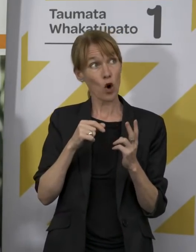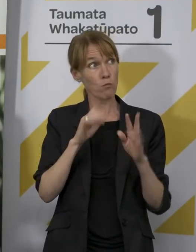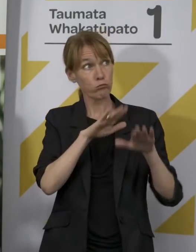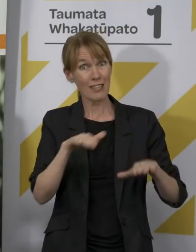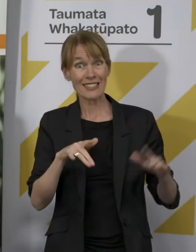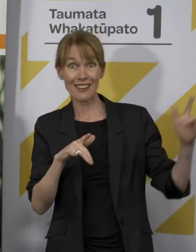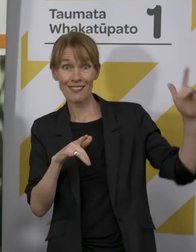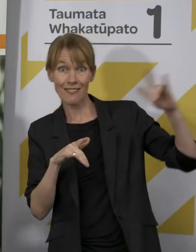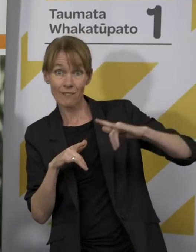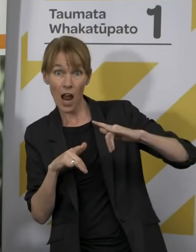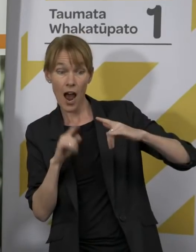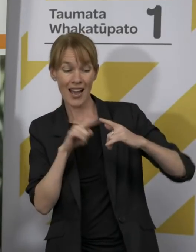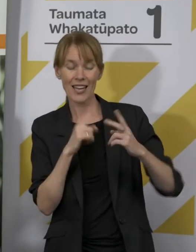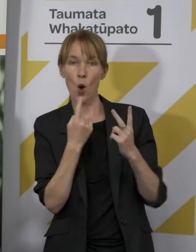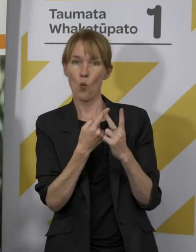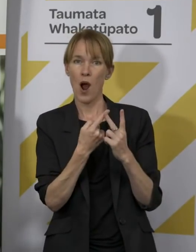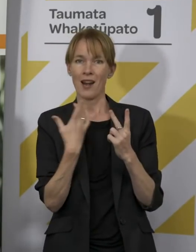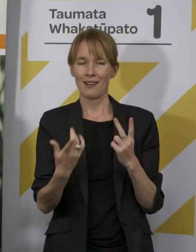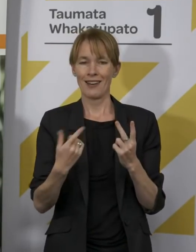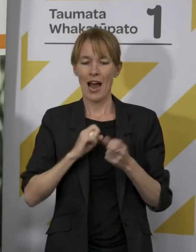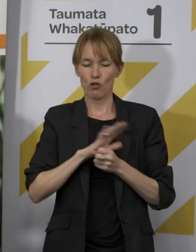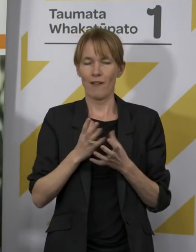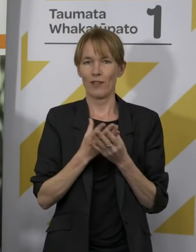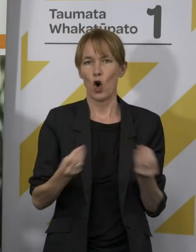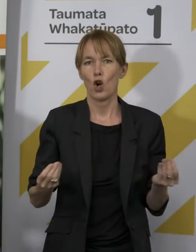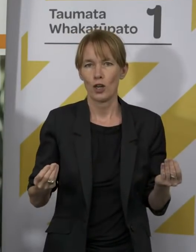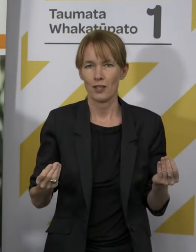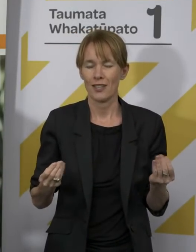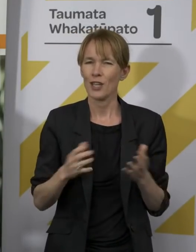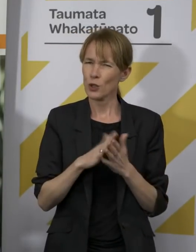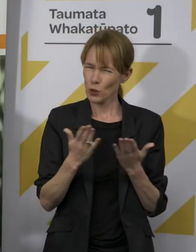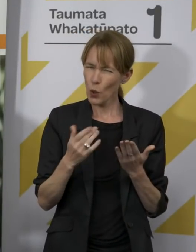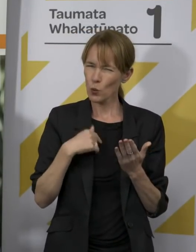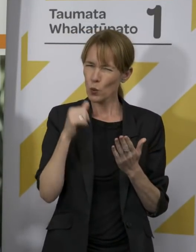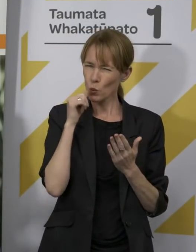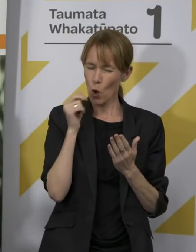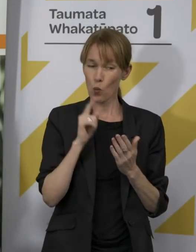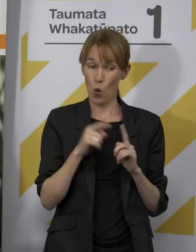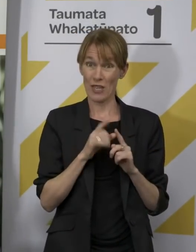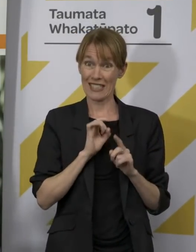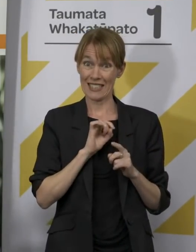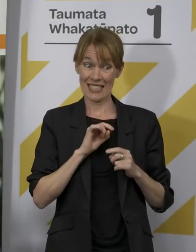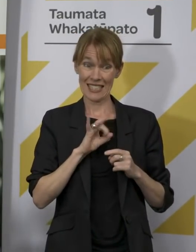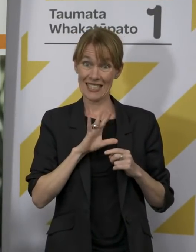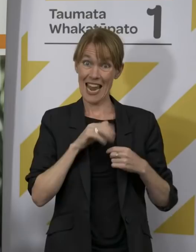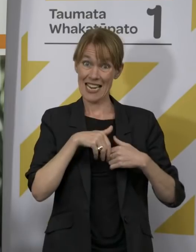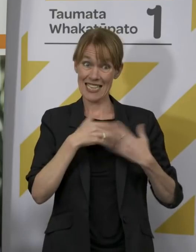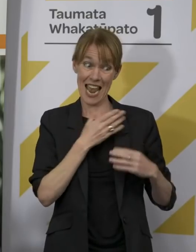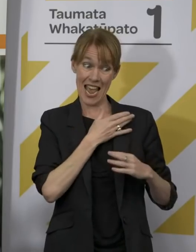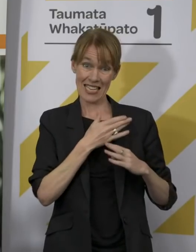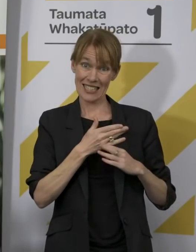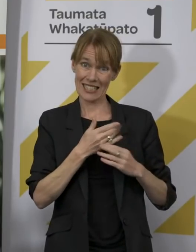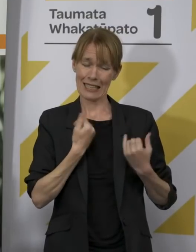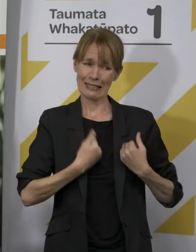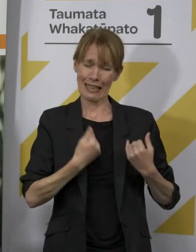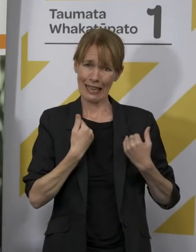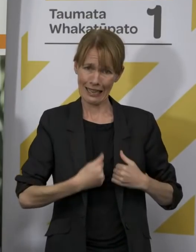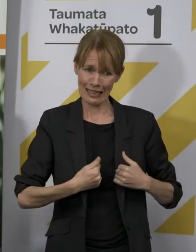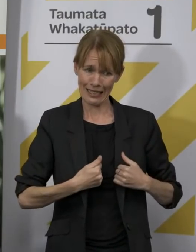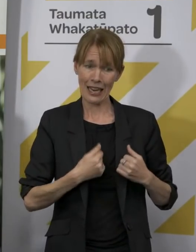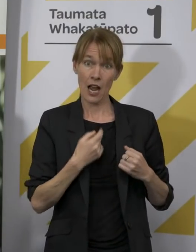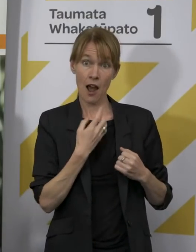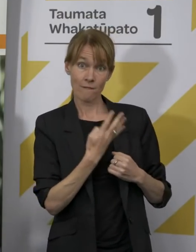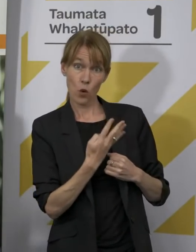being at least 10 days since onset of symptoms, at least 48 hours asymptomatic, and a